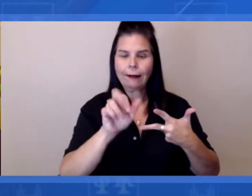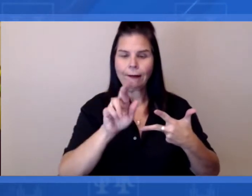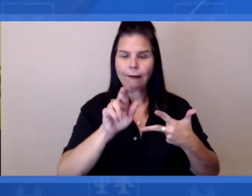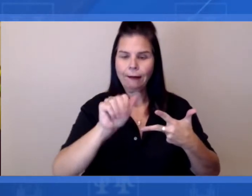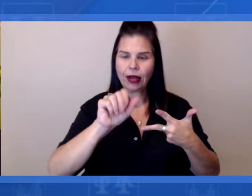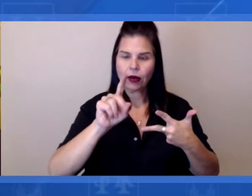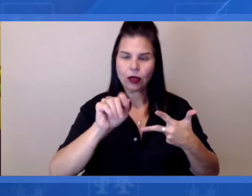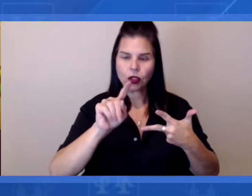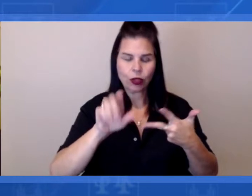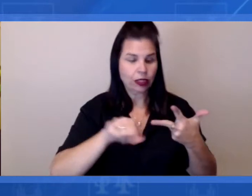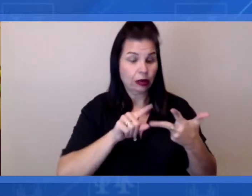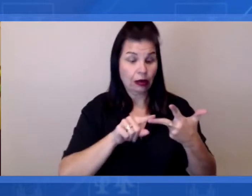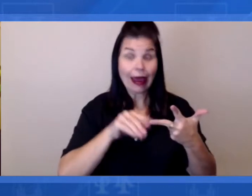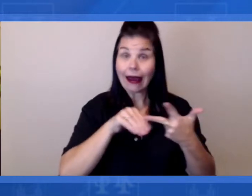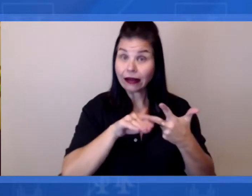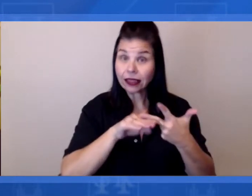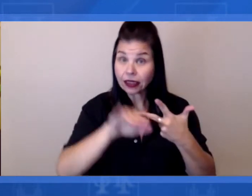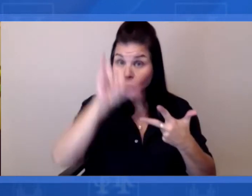accessible taxis,